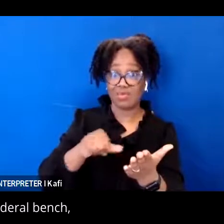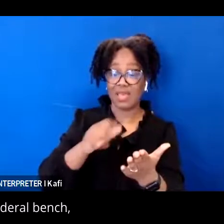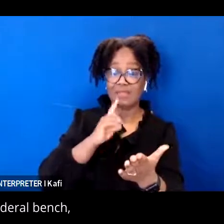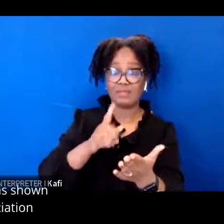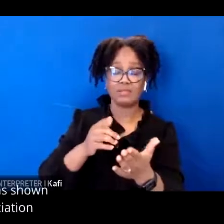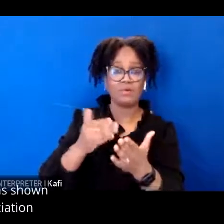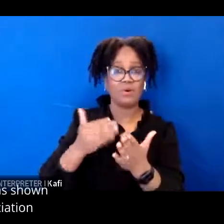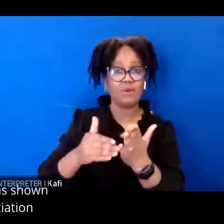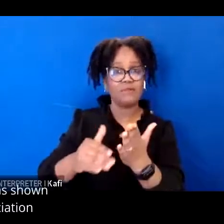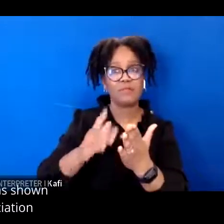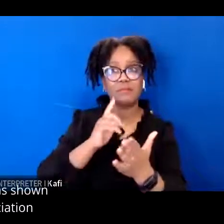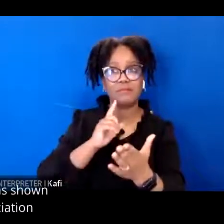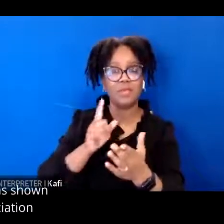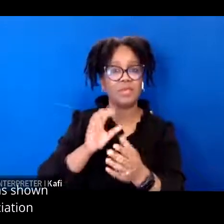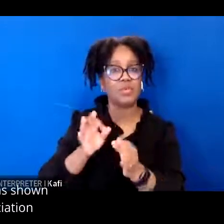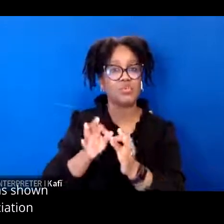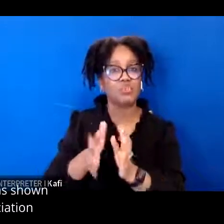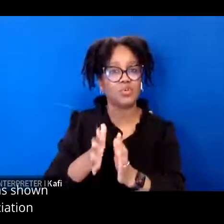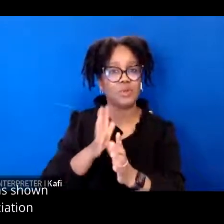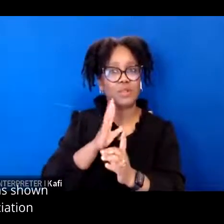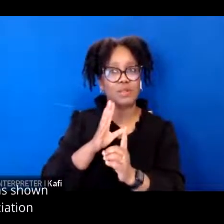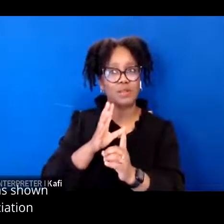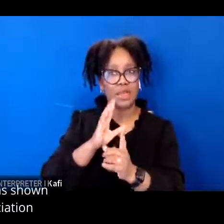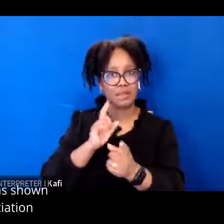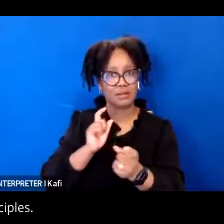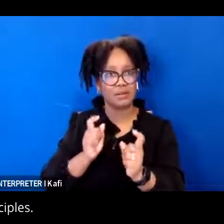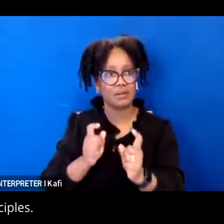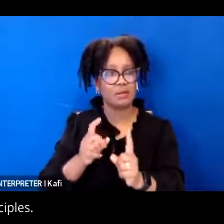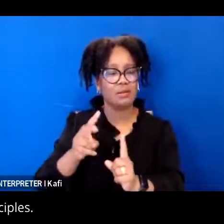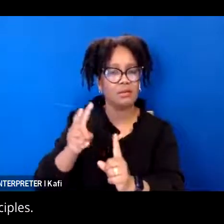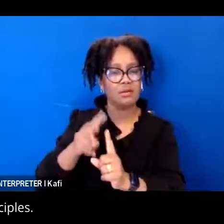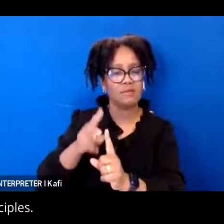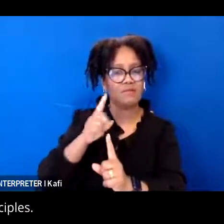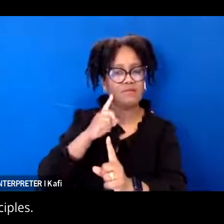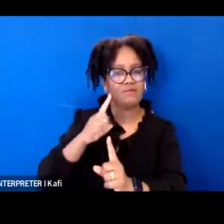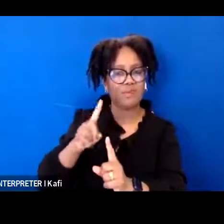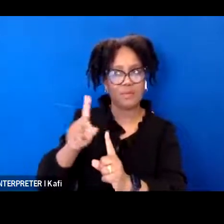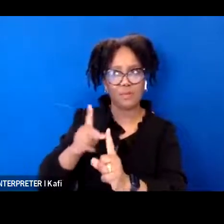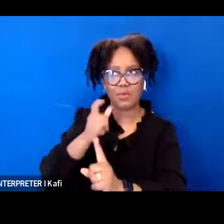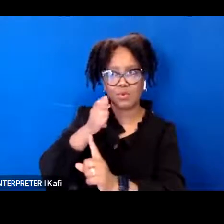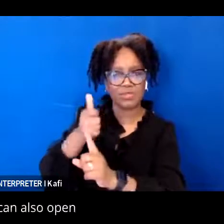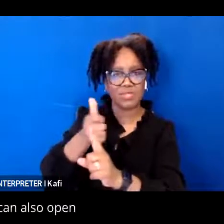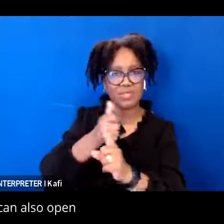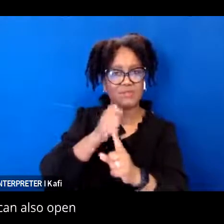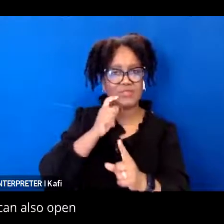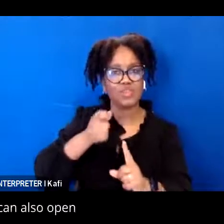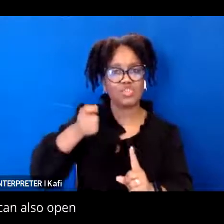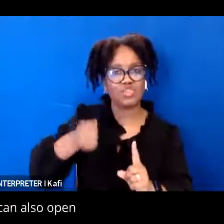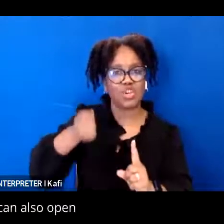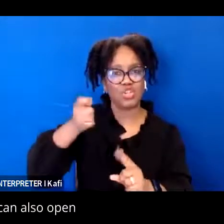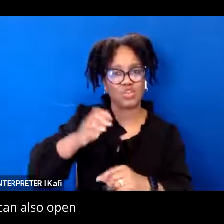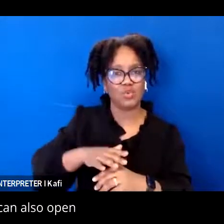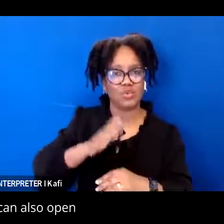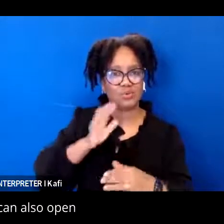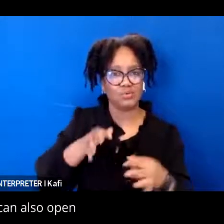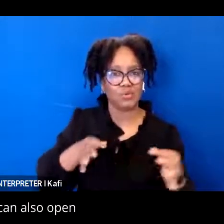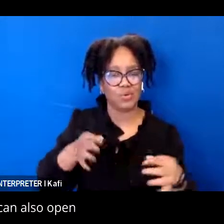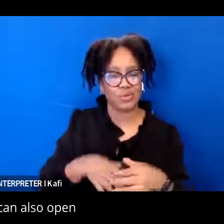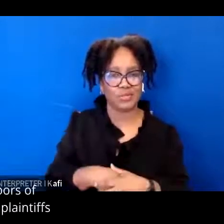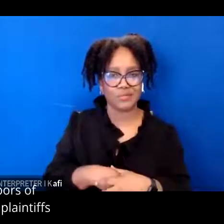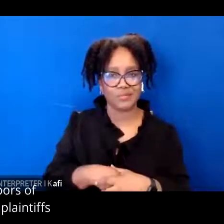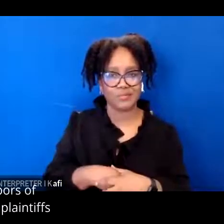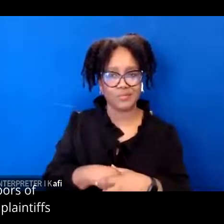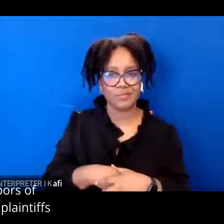federal bench judge jackson has shown a keen appreciation for these principles the federal judiciary can also